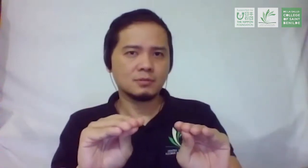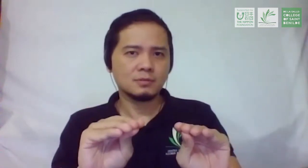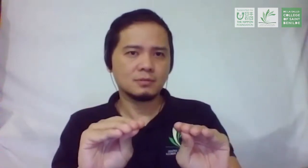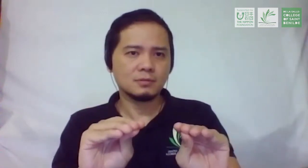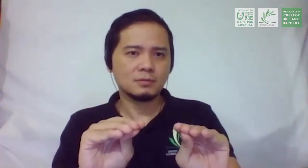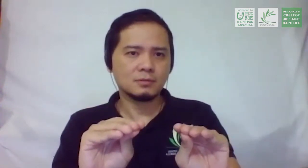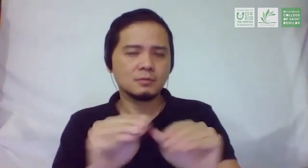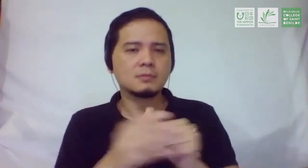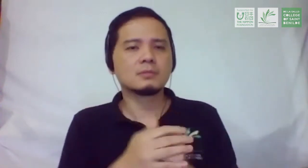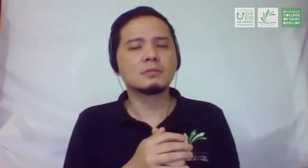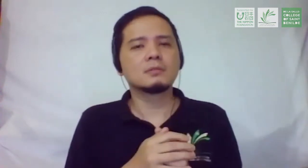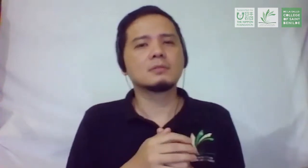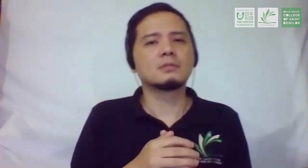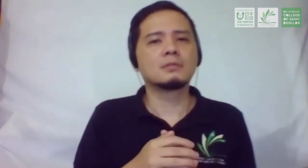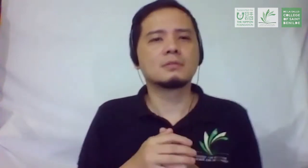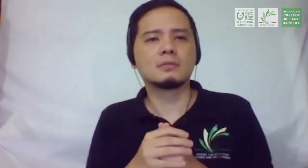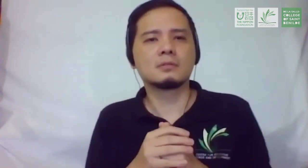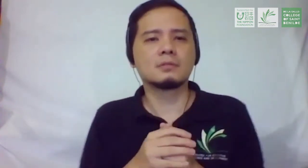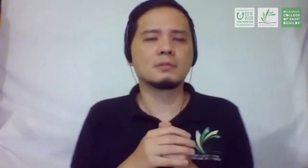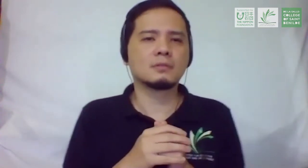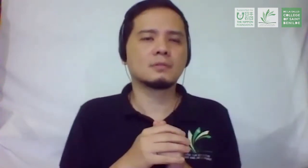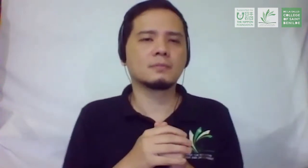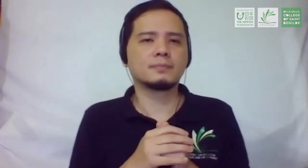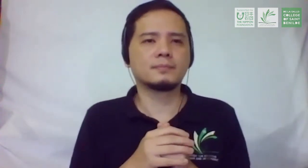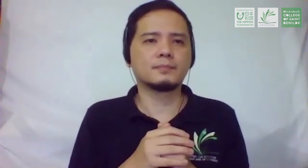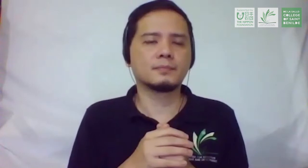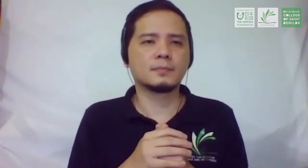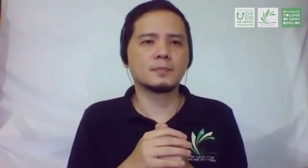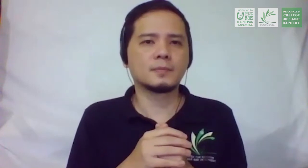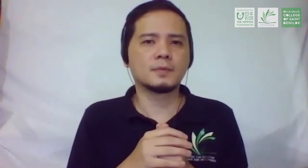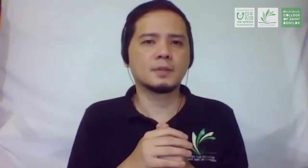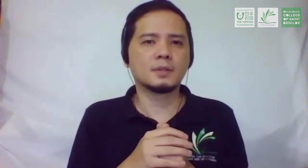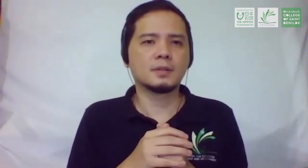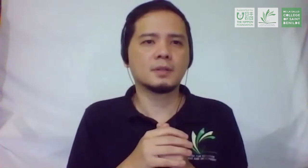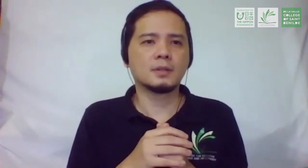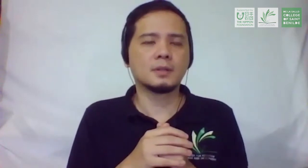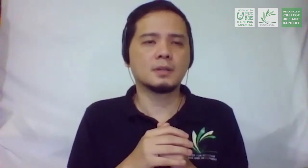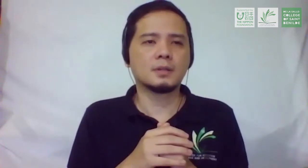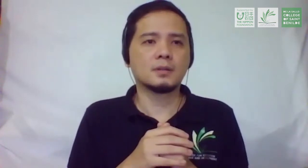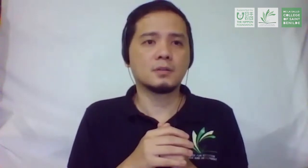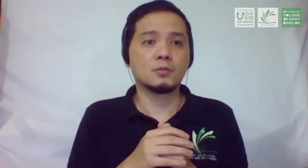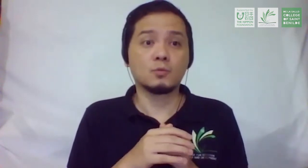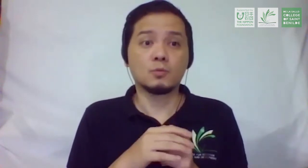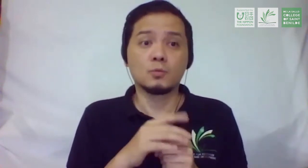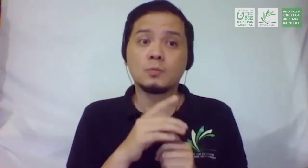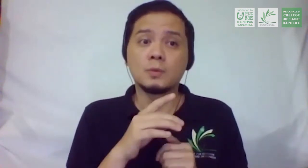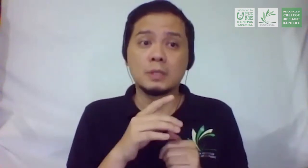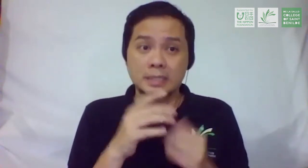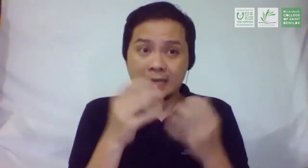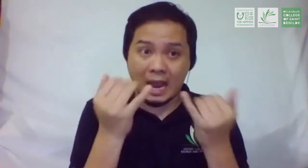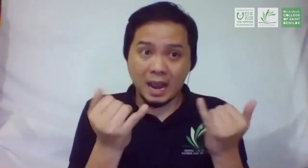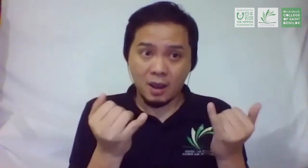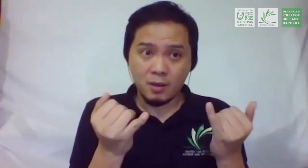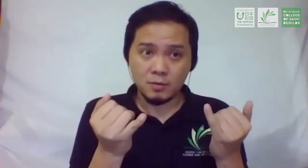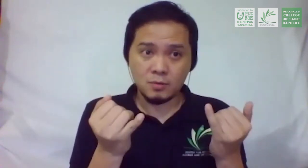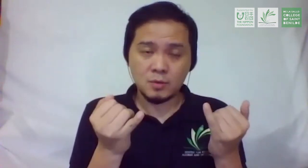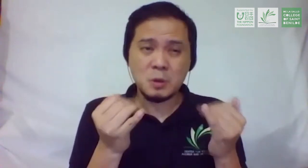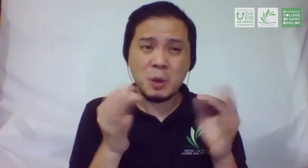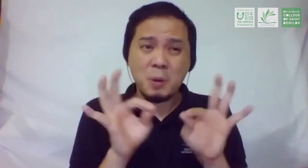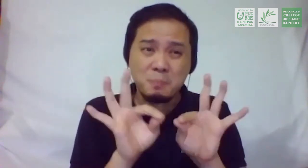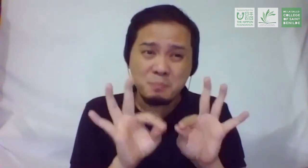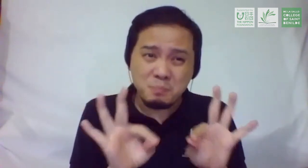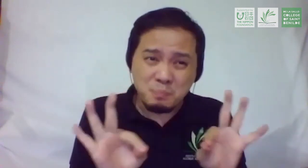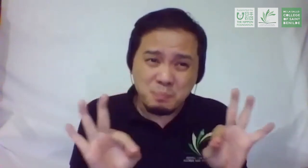Okay. Now, it's important that you don't just